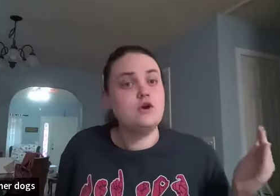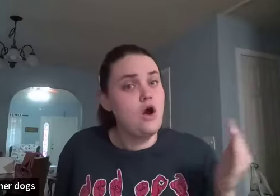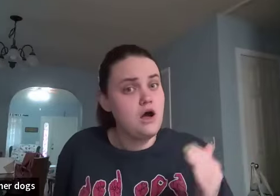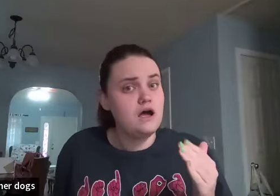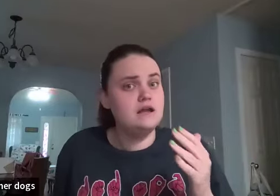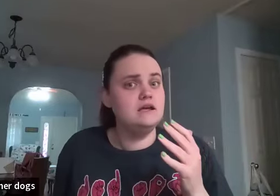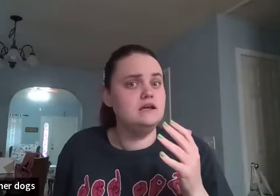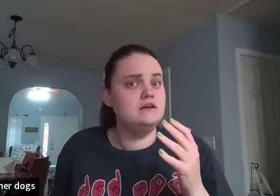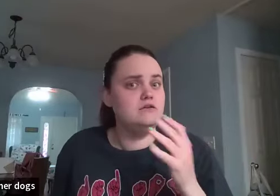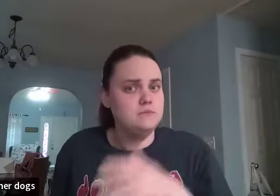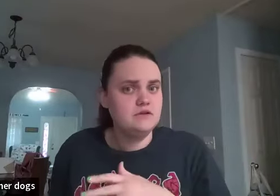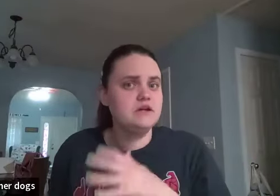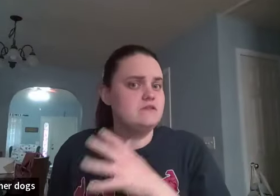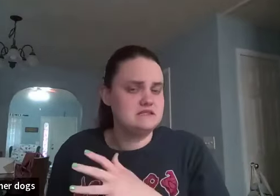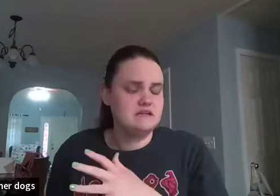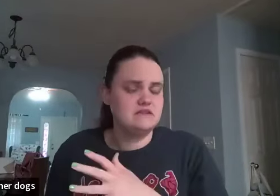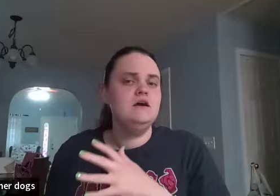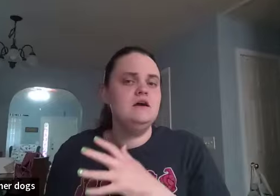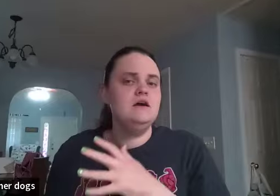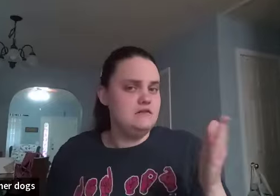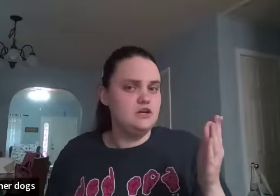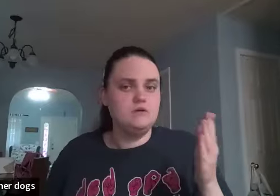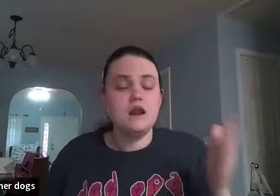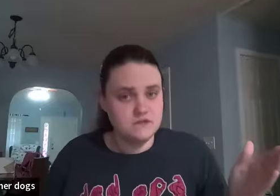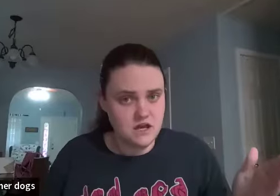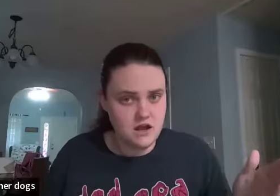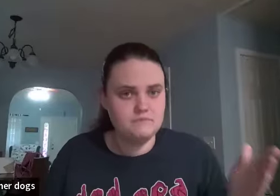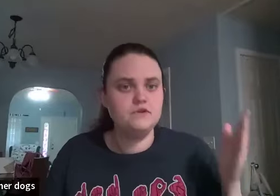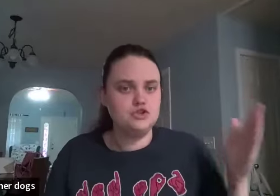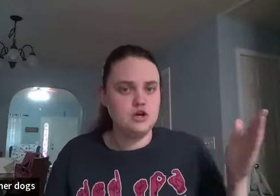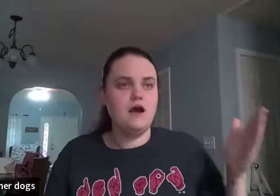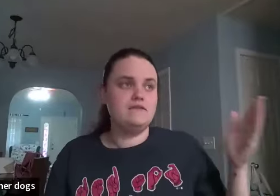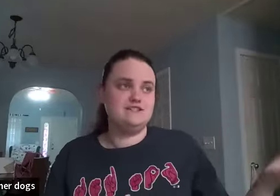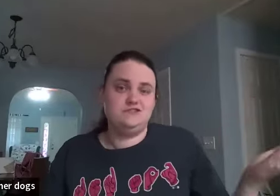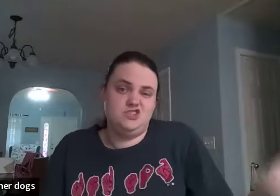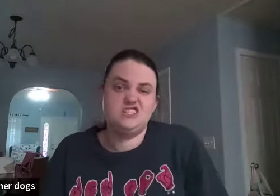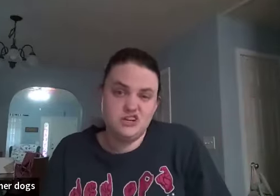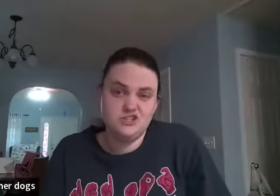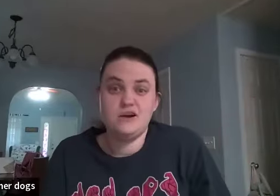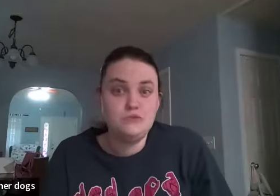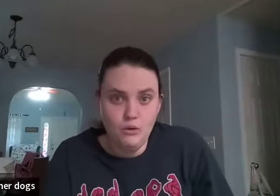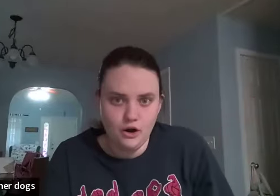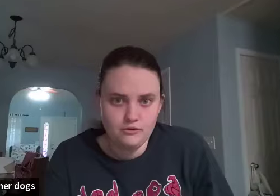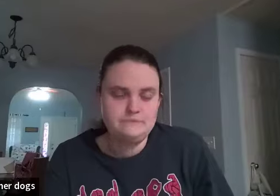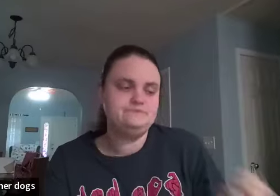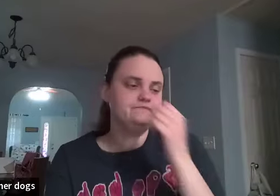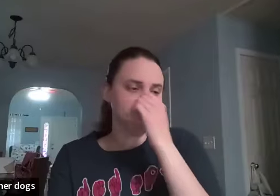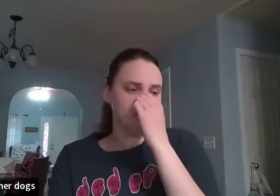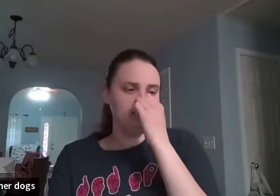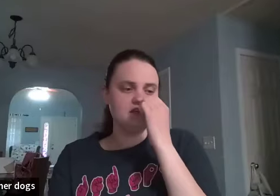they're odd and creepy looking or things like that. Not every time. You're talking about she's a stranger. I don't know her. And